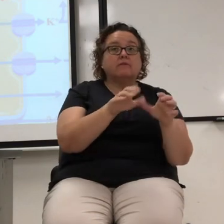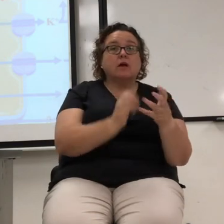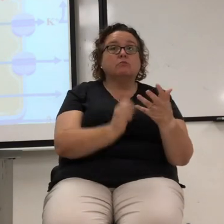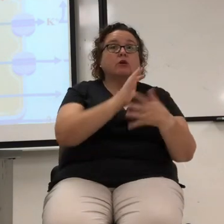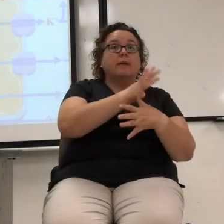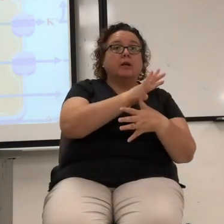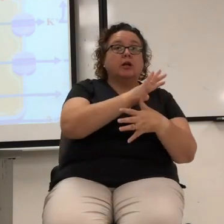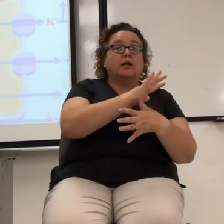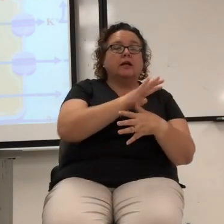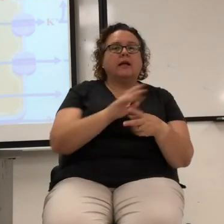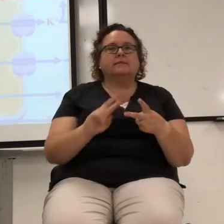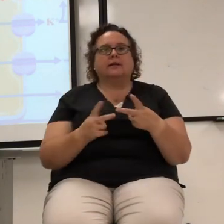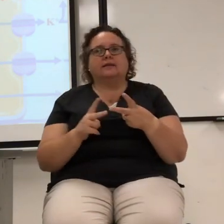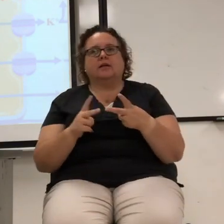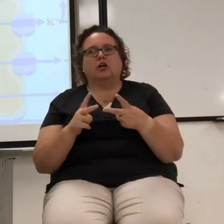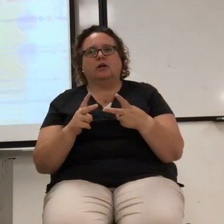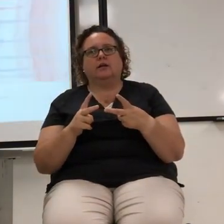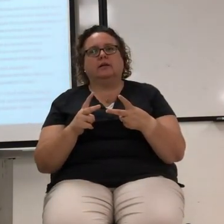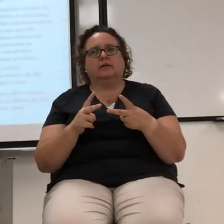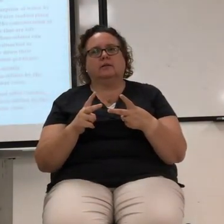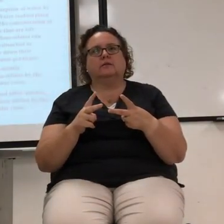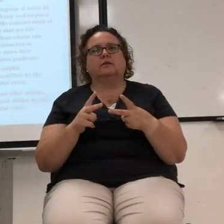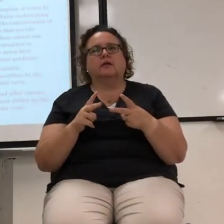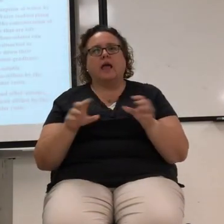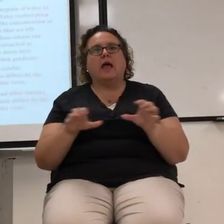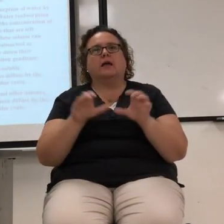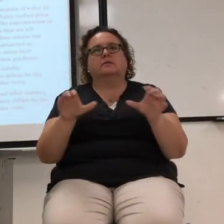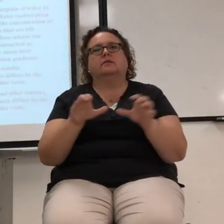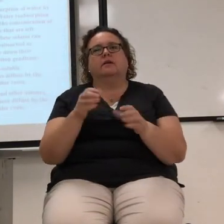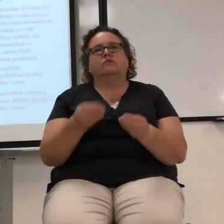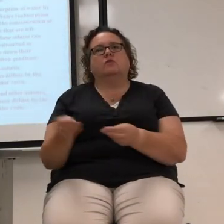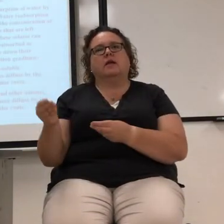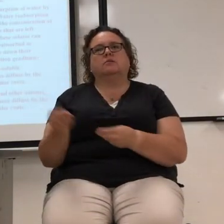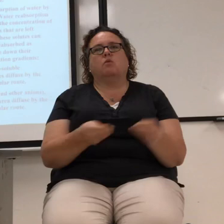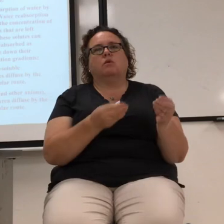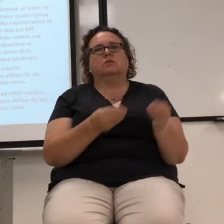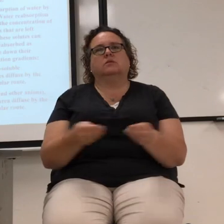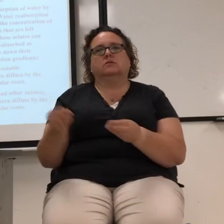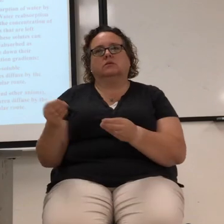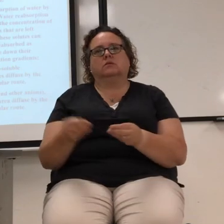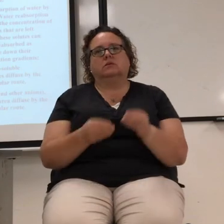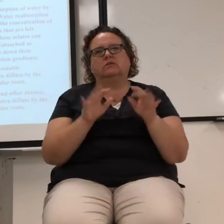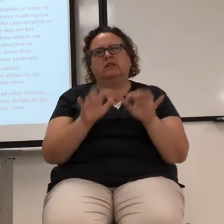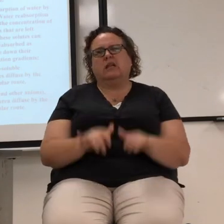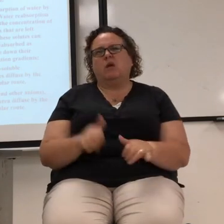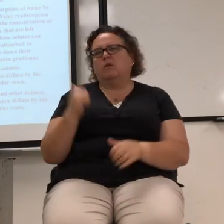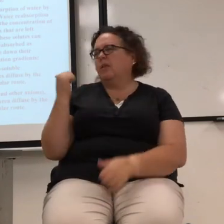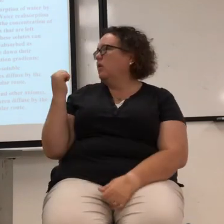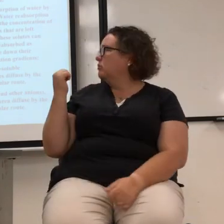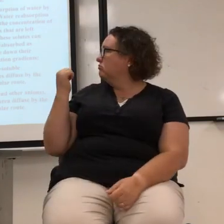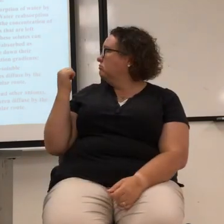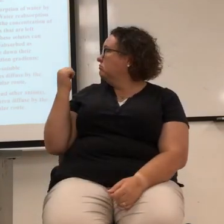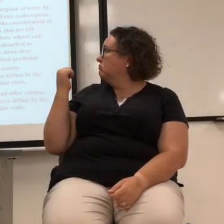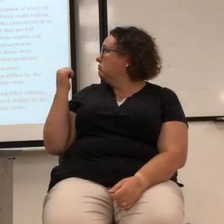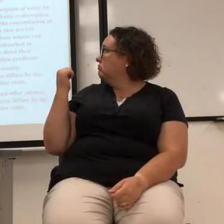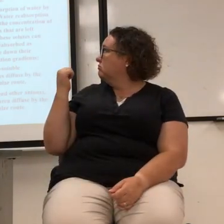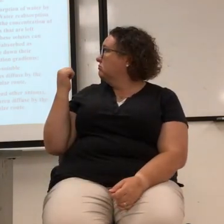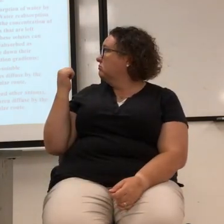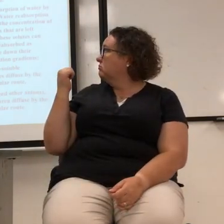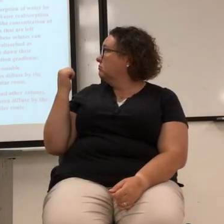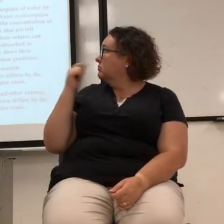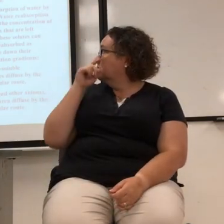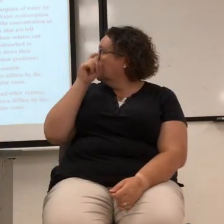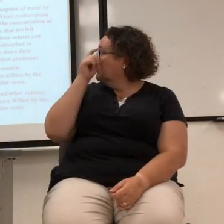and secondary active transport. Now it's keyed out on the bottom there. A primary